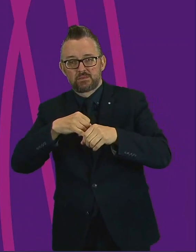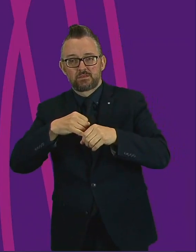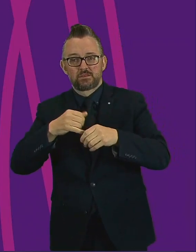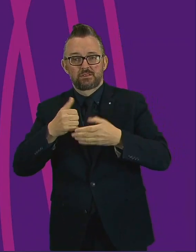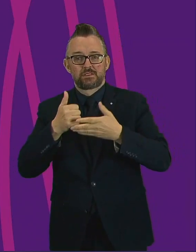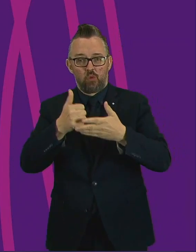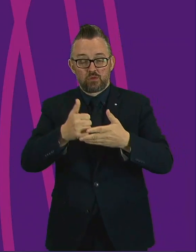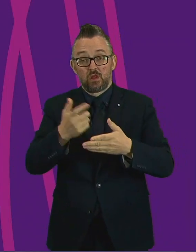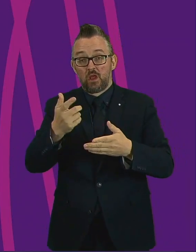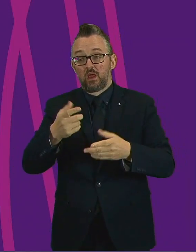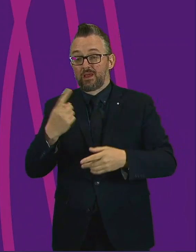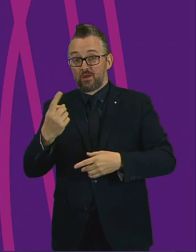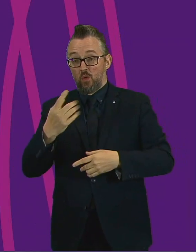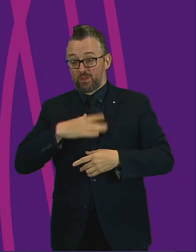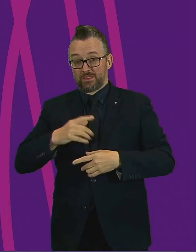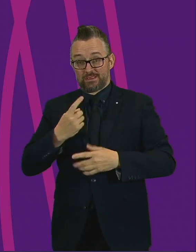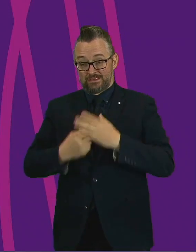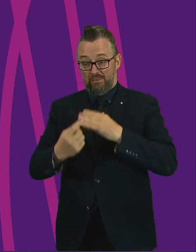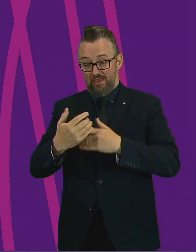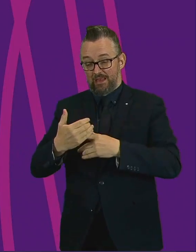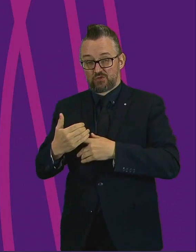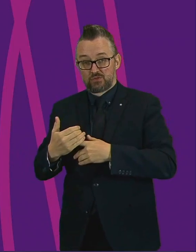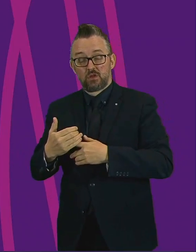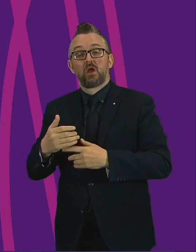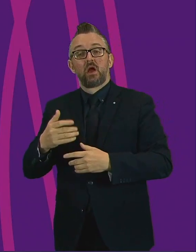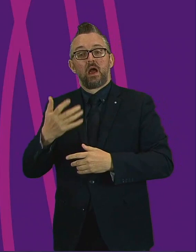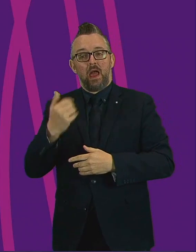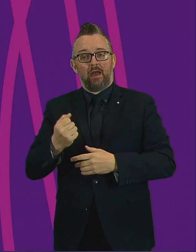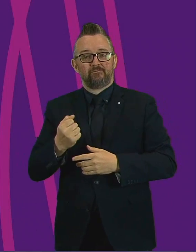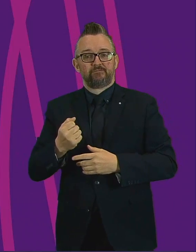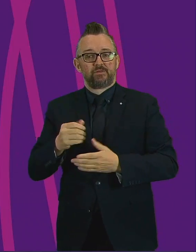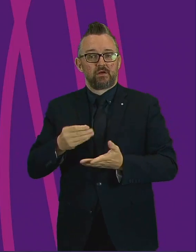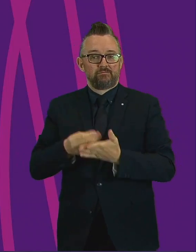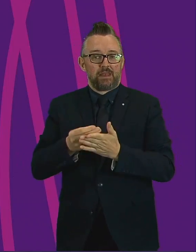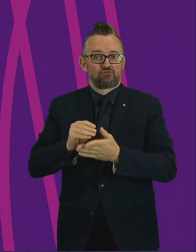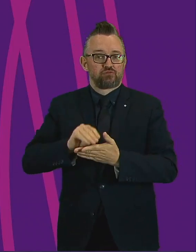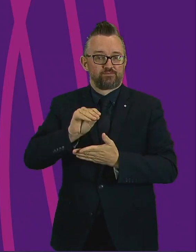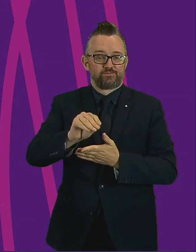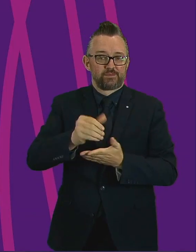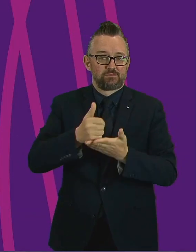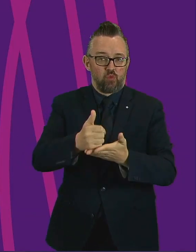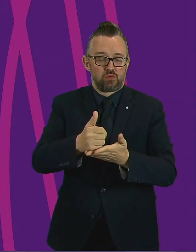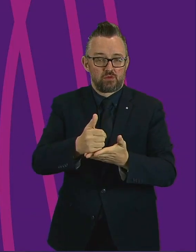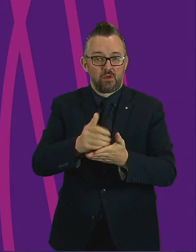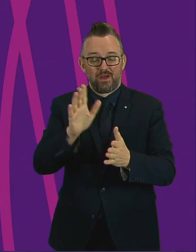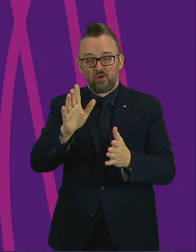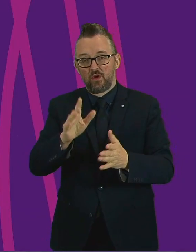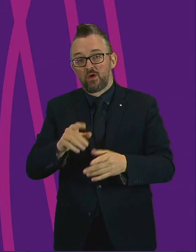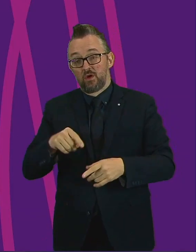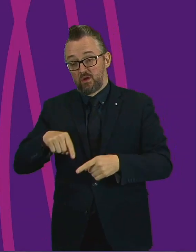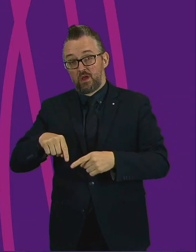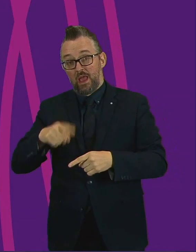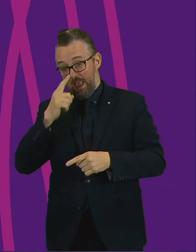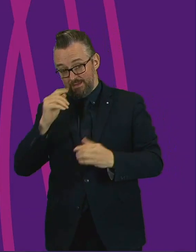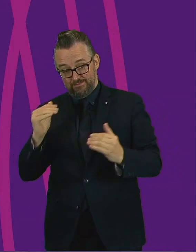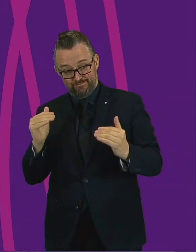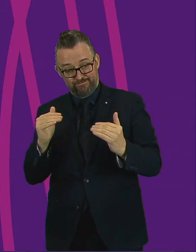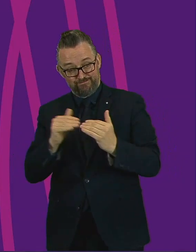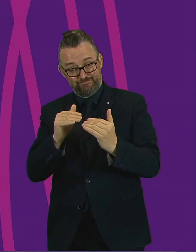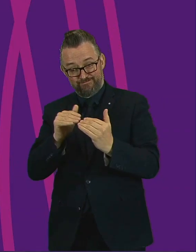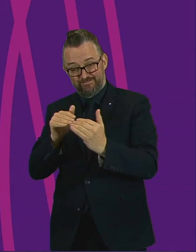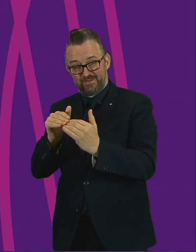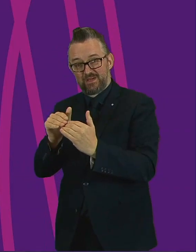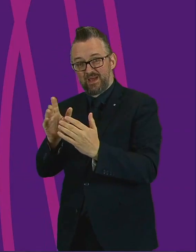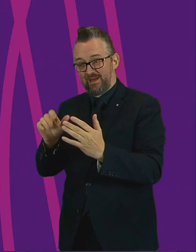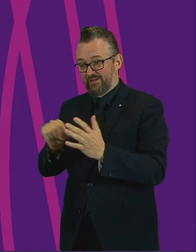support for those asked to self-isolate will also be critical to the success of Test and Protect. It will be more difficult for people to comply with these arrangements if they